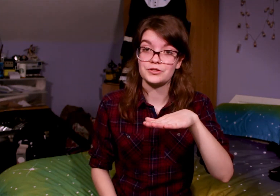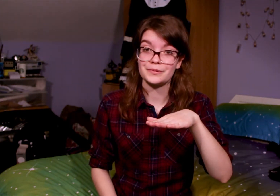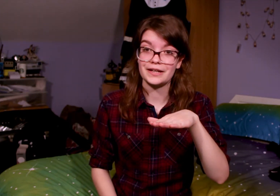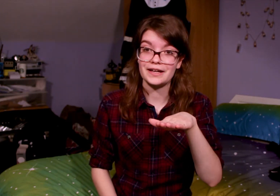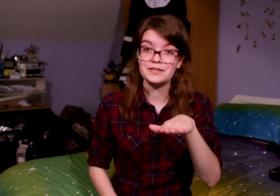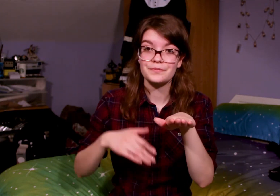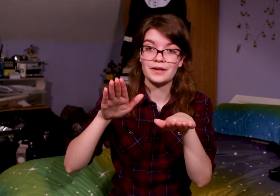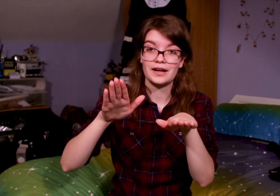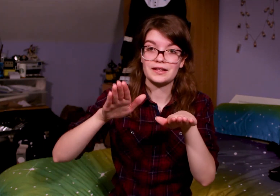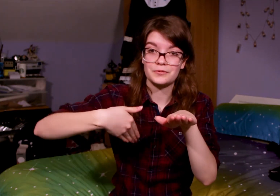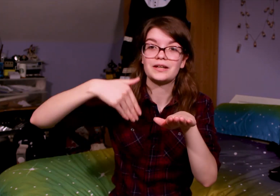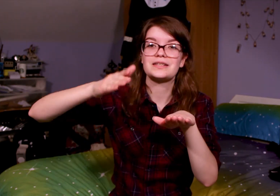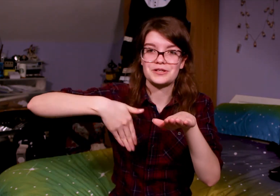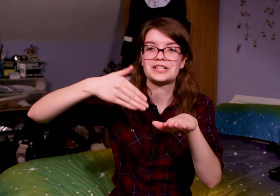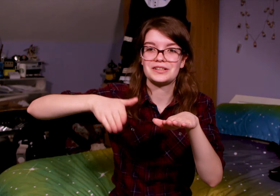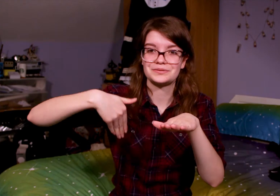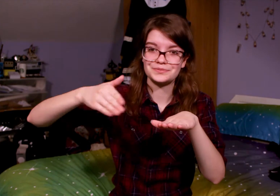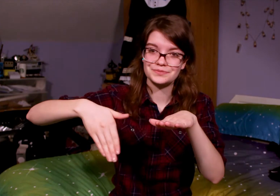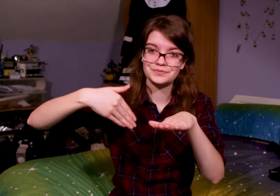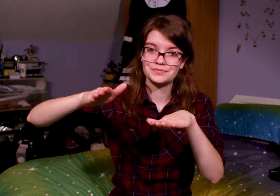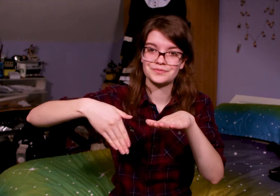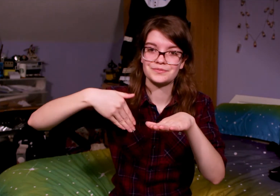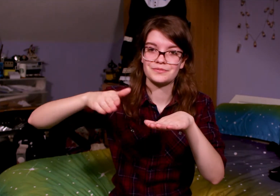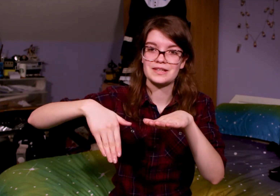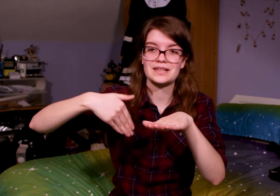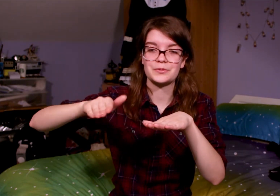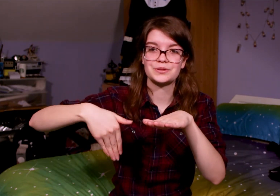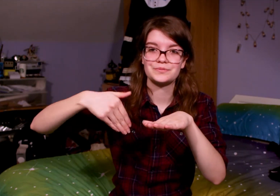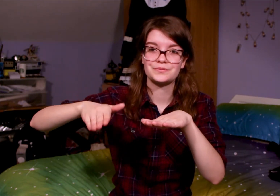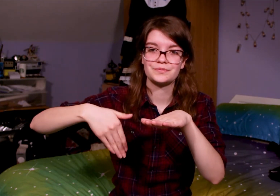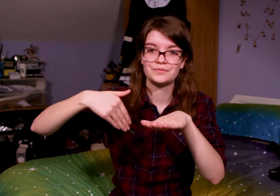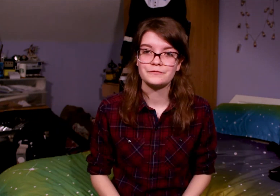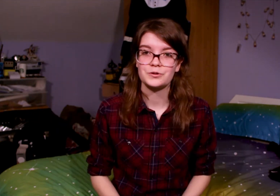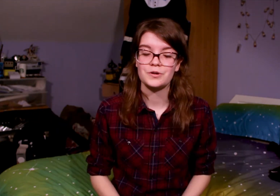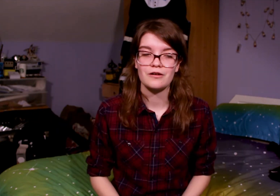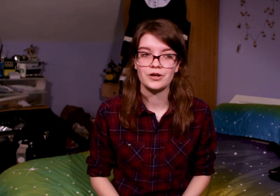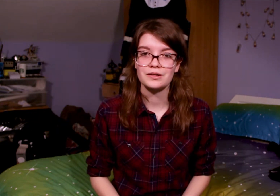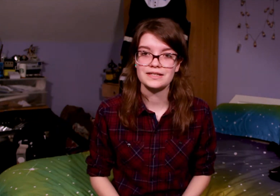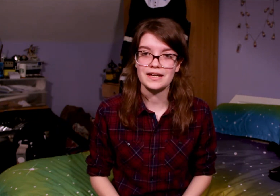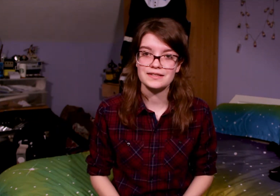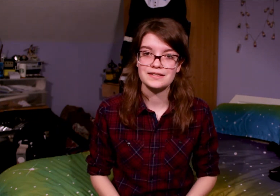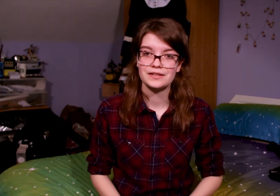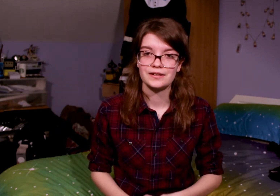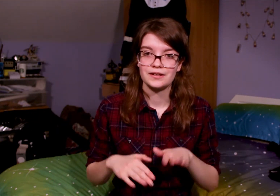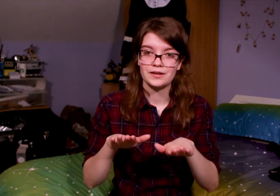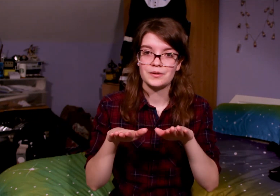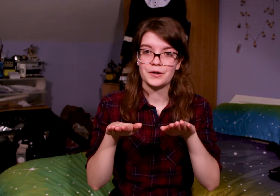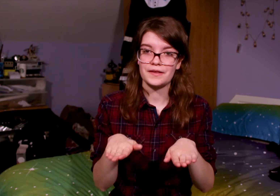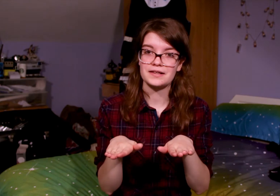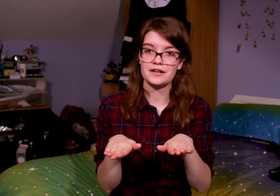non-dominant hand, and the other one is pushing along. Skateboard. For roller skates, both hands are